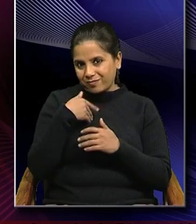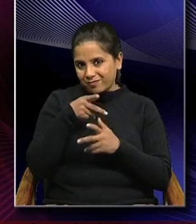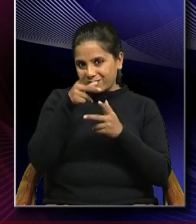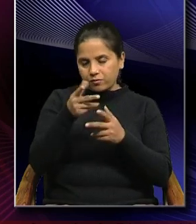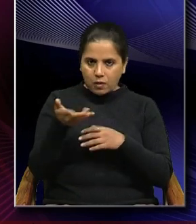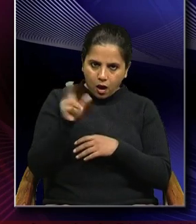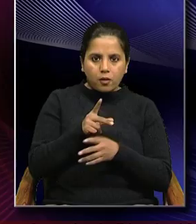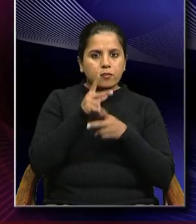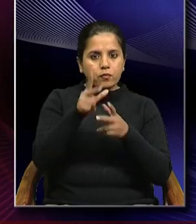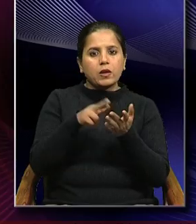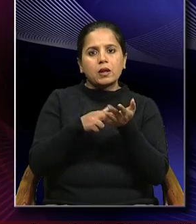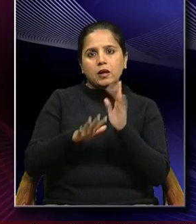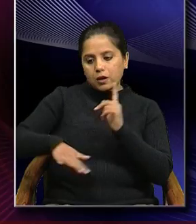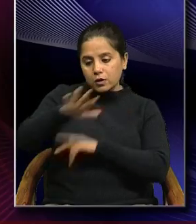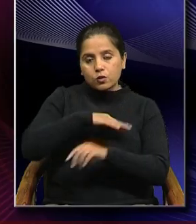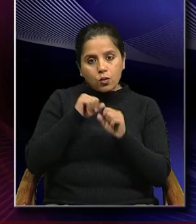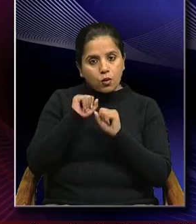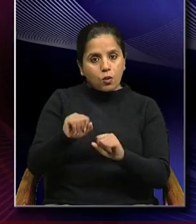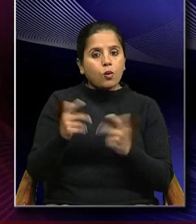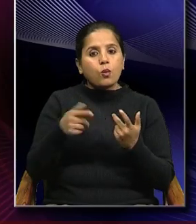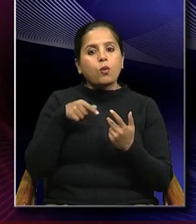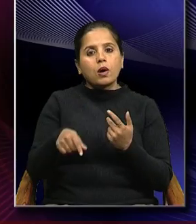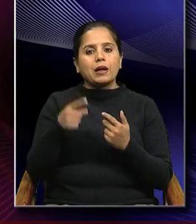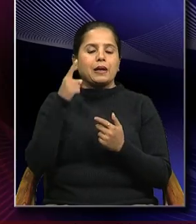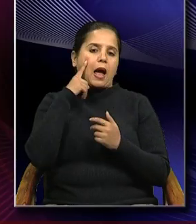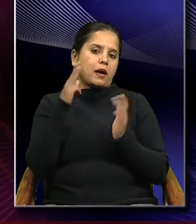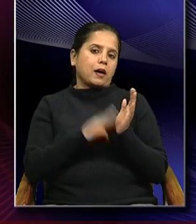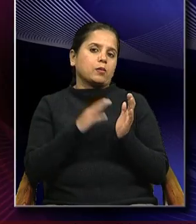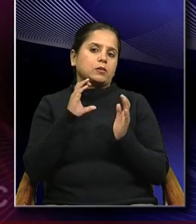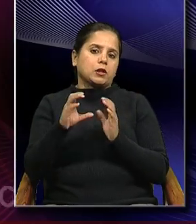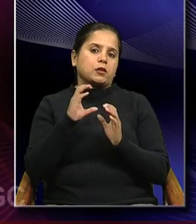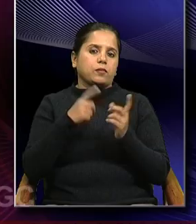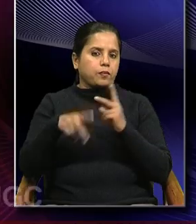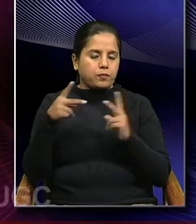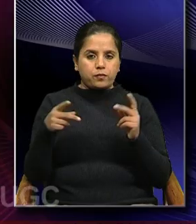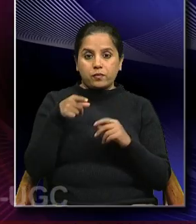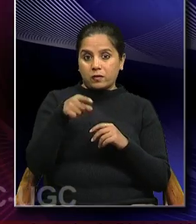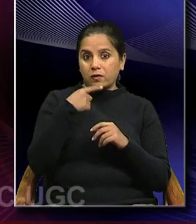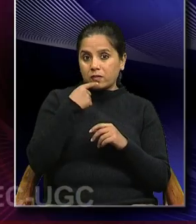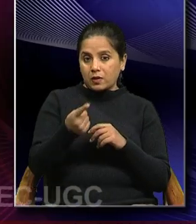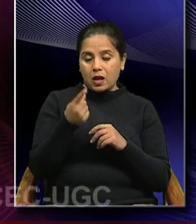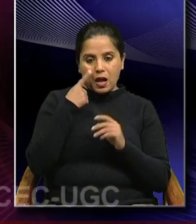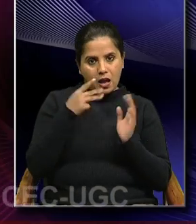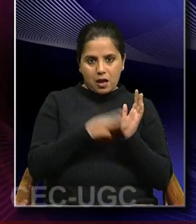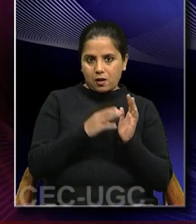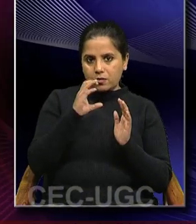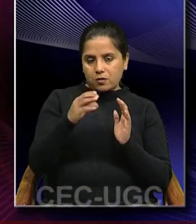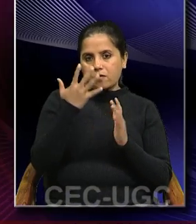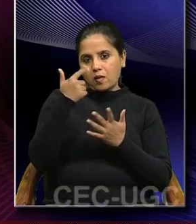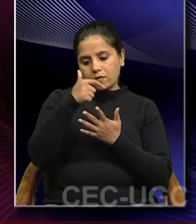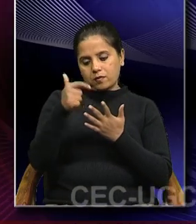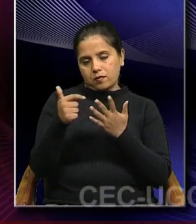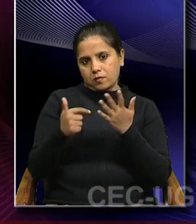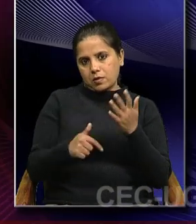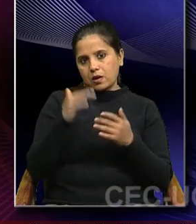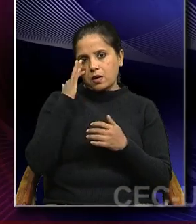to the very nature and characteristics of integrated marketing communications. When it comes to IMC, there are 5 essential